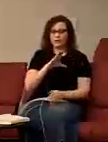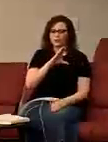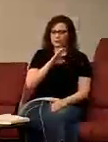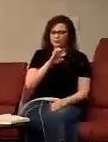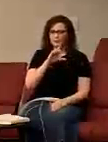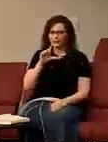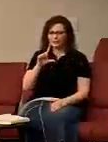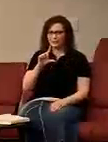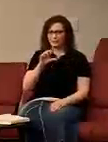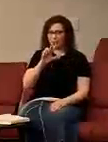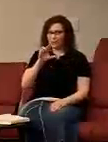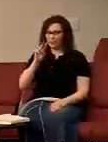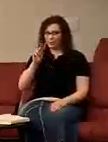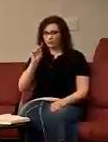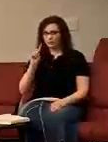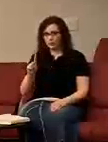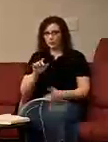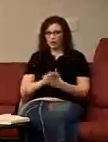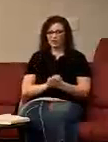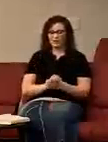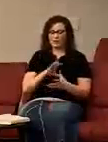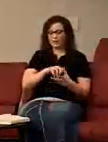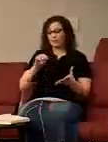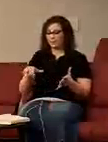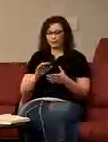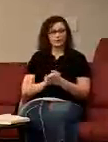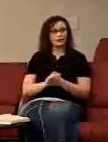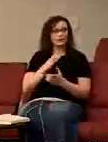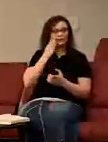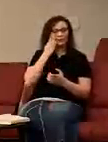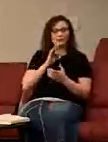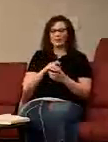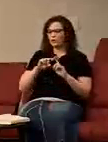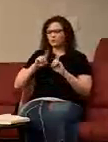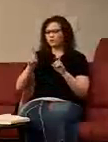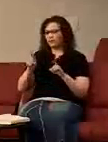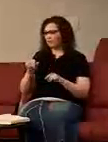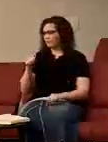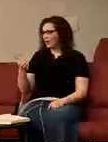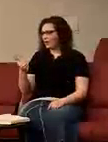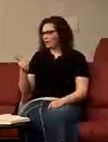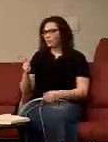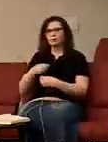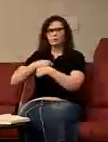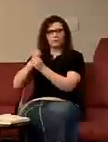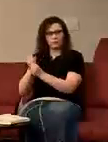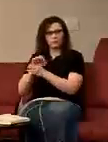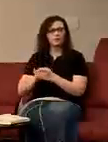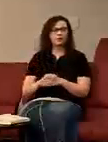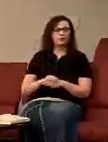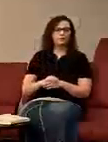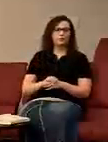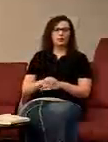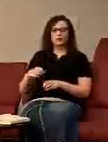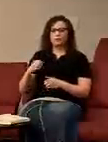onto something. You know what I mean? And then I don't tell the other one to start reproducing. I mean, if we were an army unit